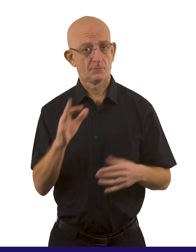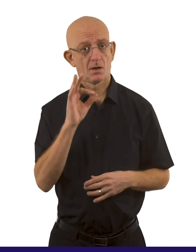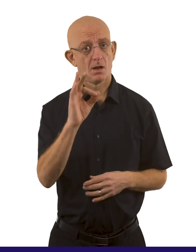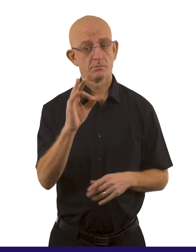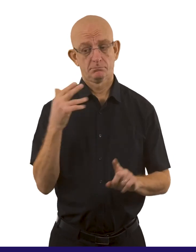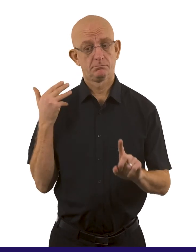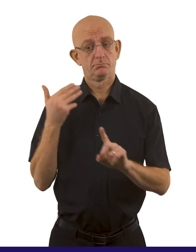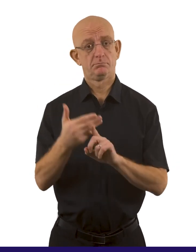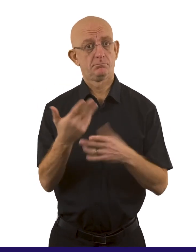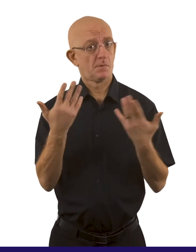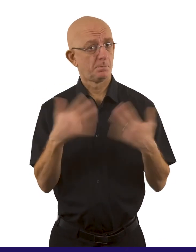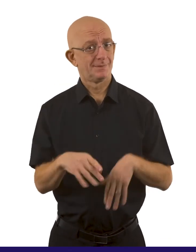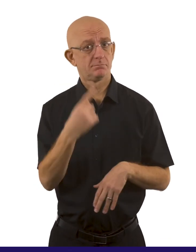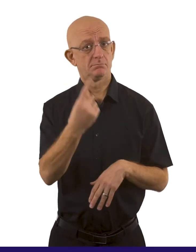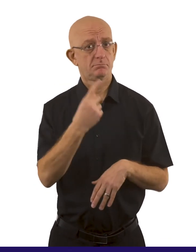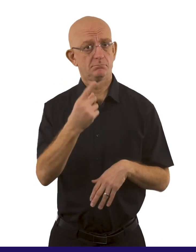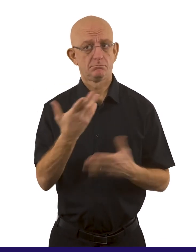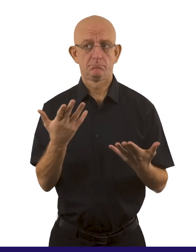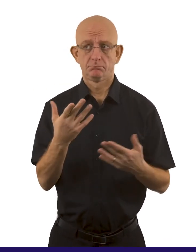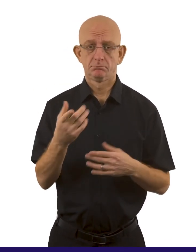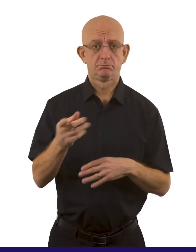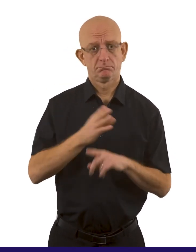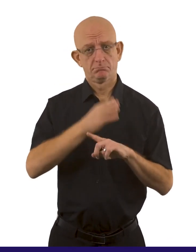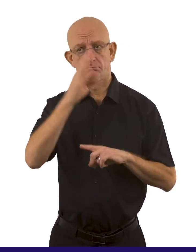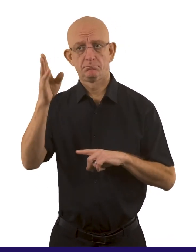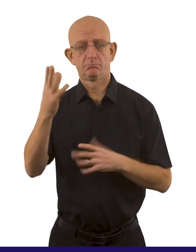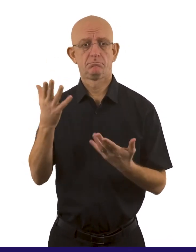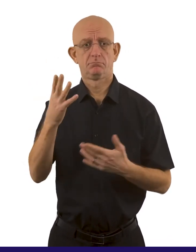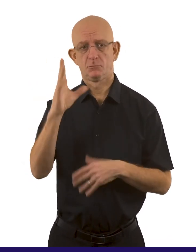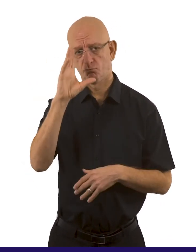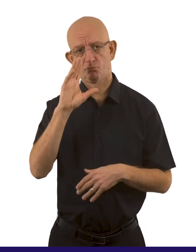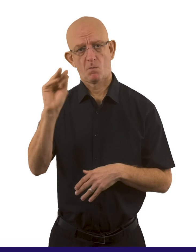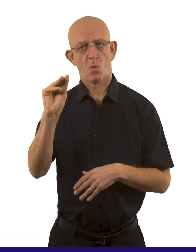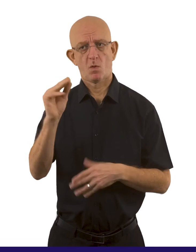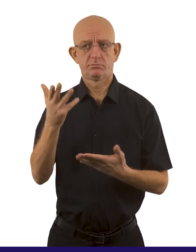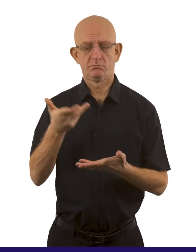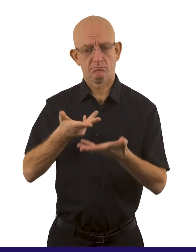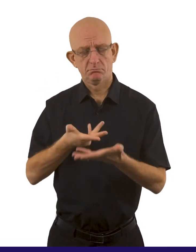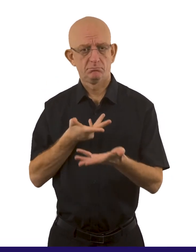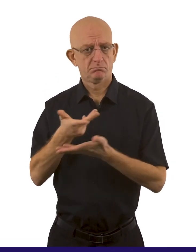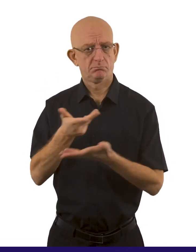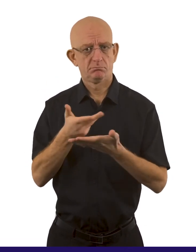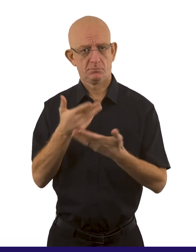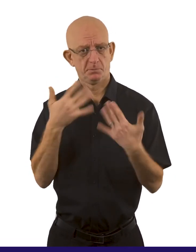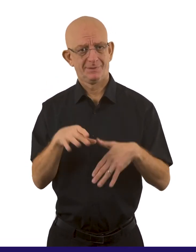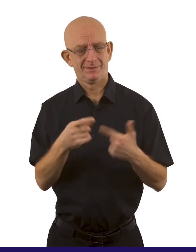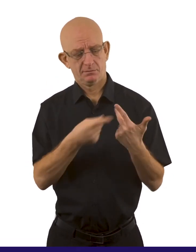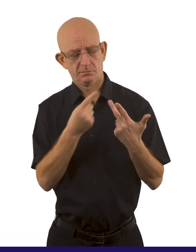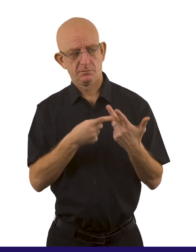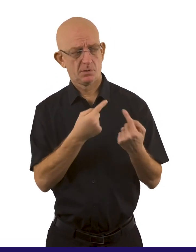Question 37. Have you officially reported any events related to bullying, harassment, or violence based on